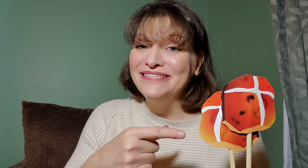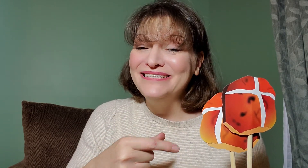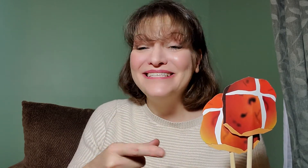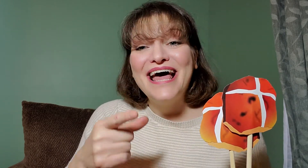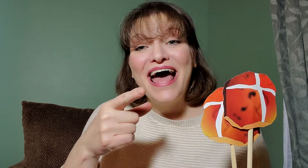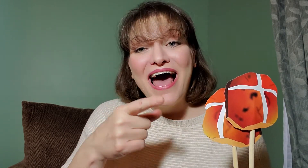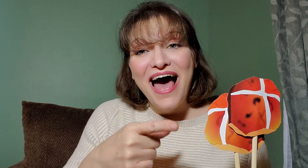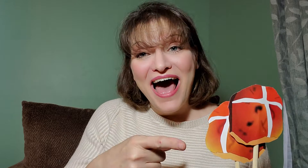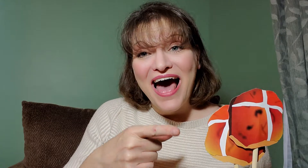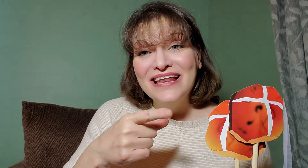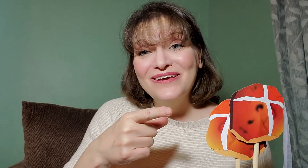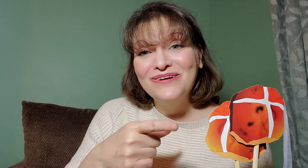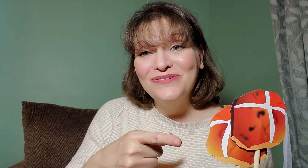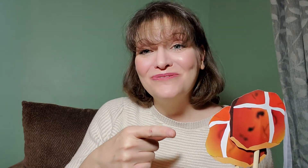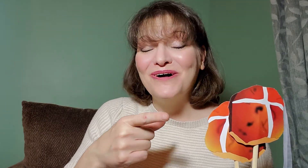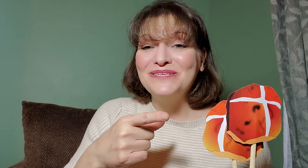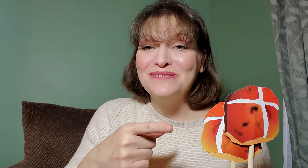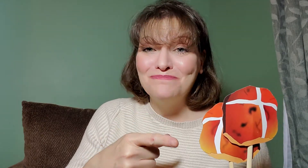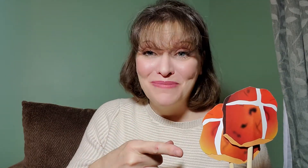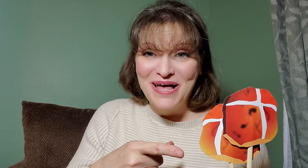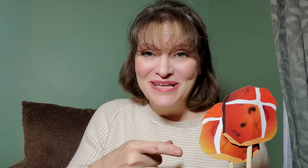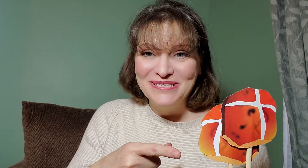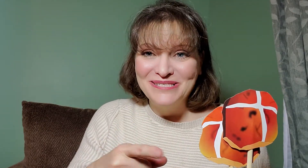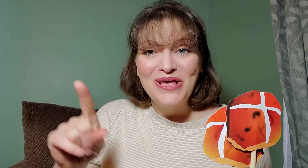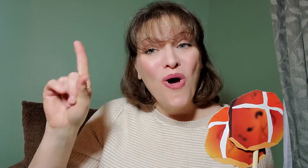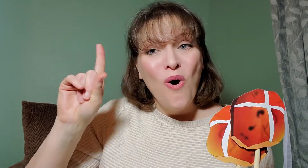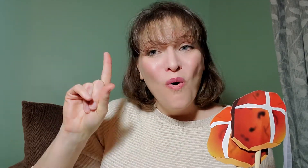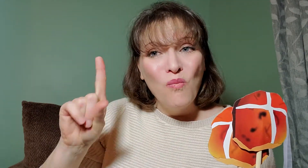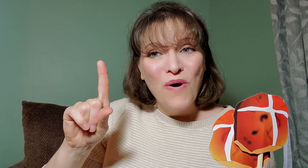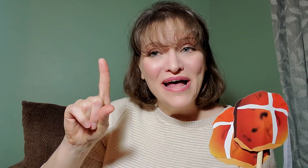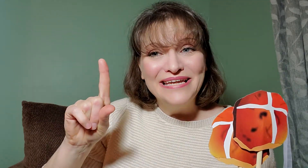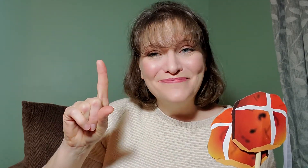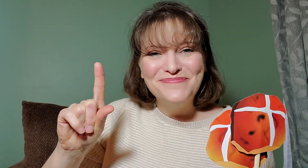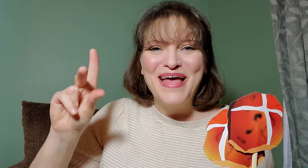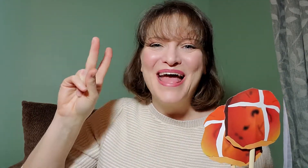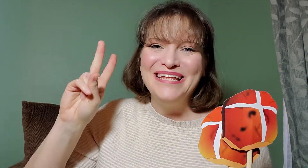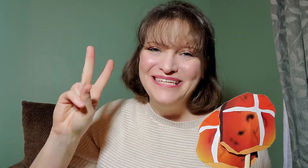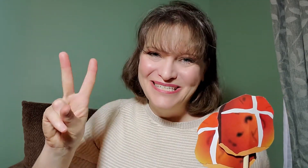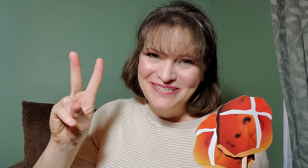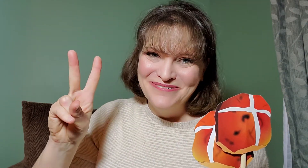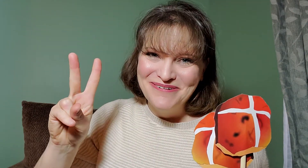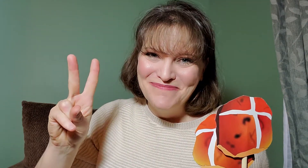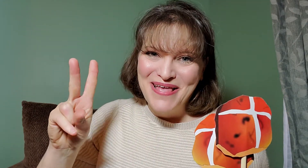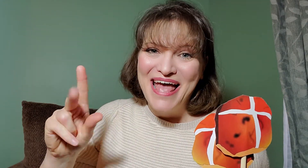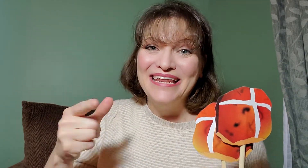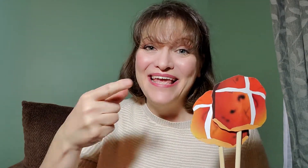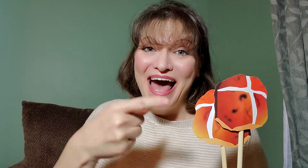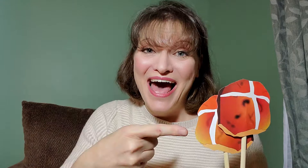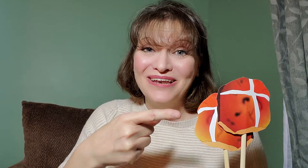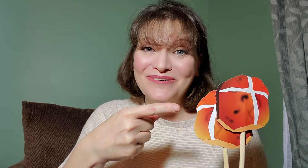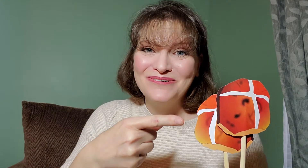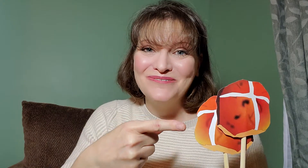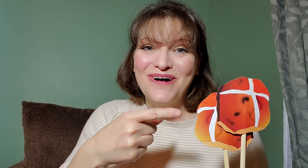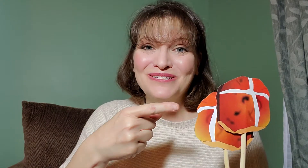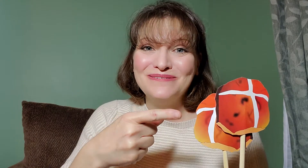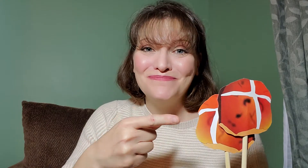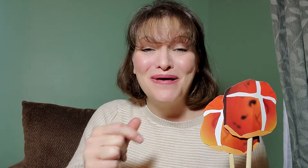buns, hot cross buns, one a penny, two a penny, hot cross